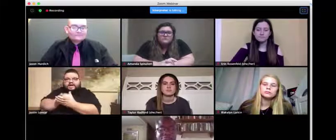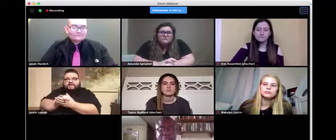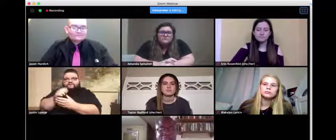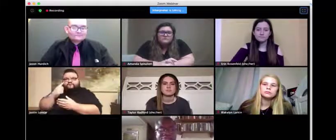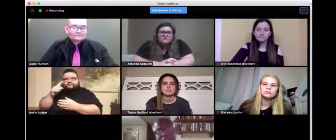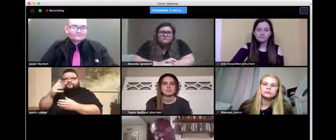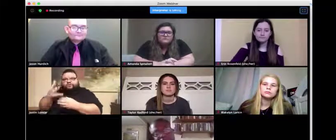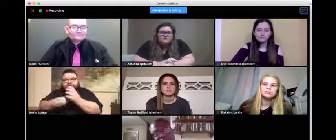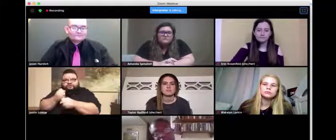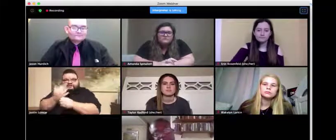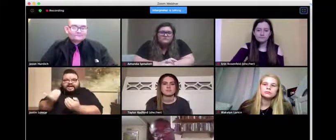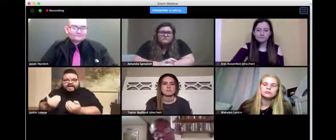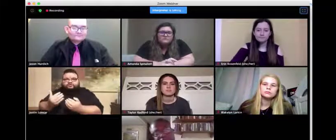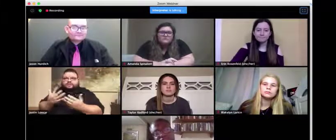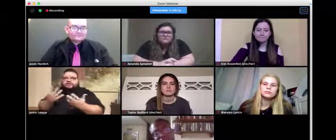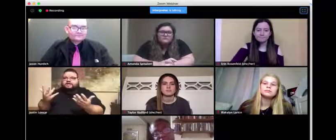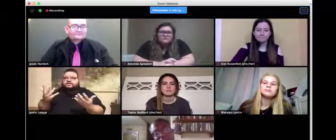And go Ohio State. Woot, woot.